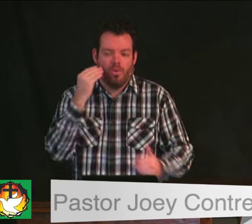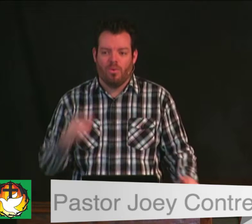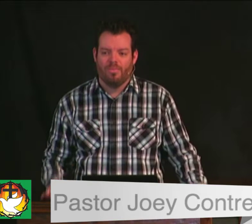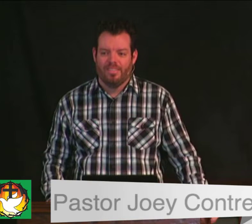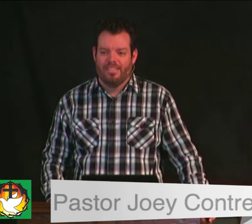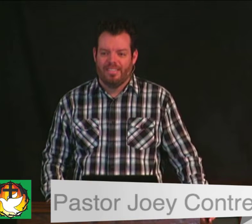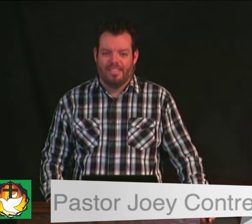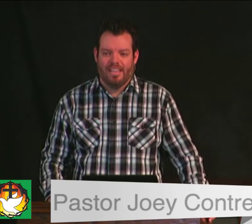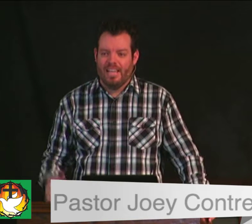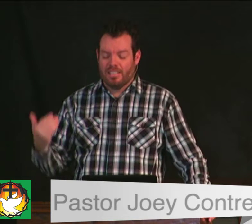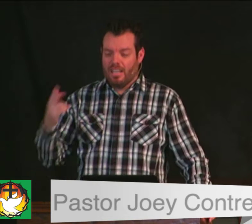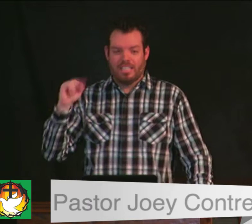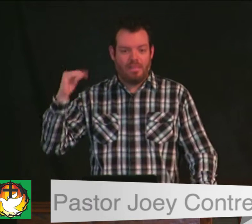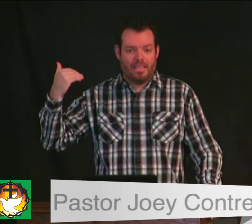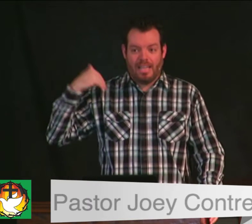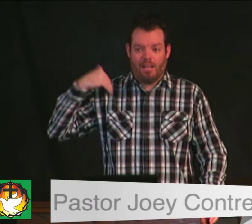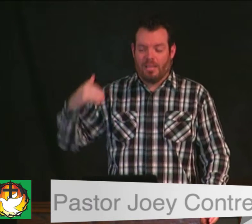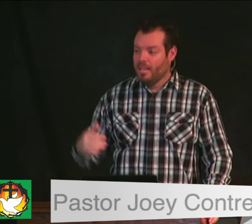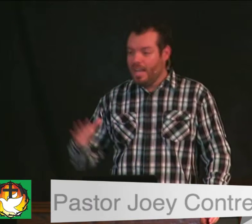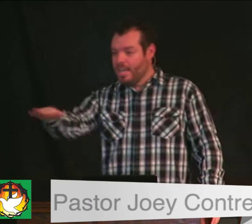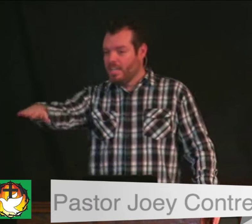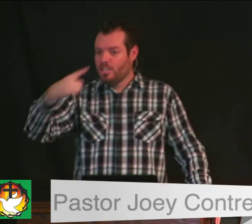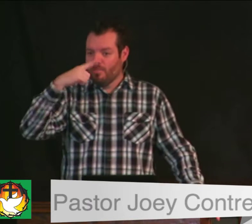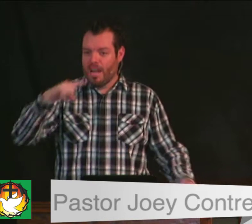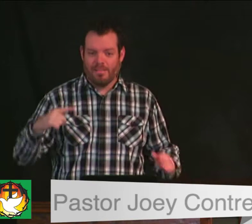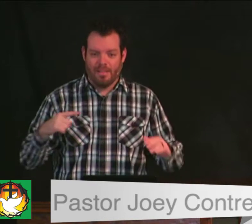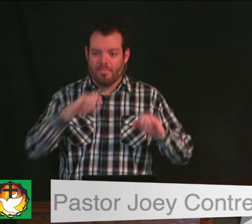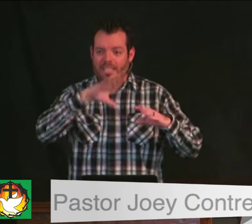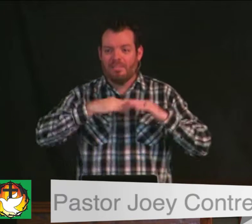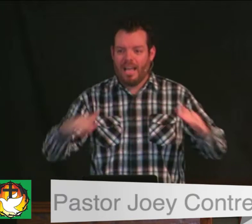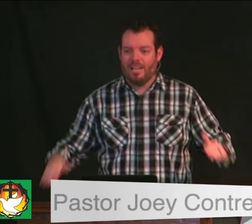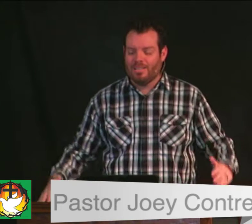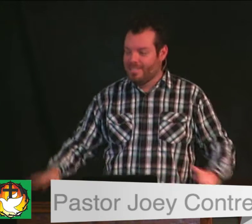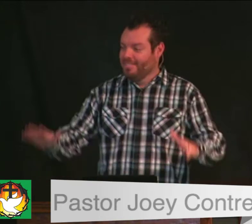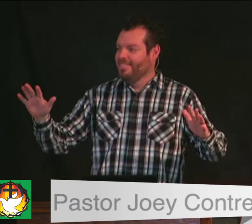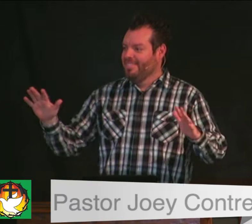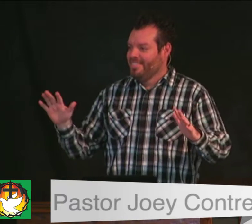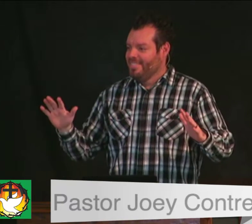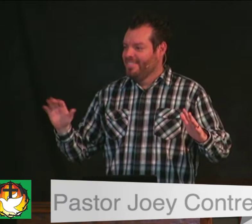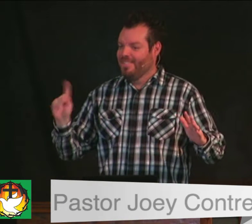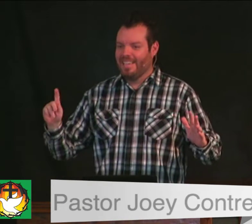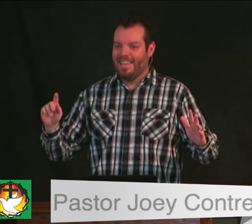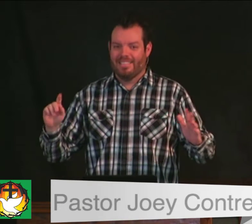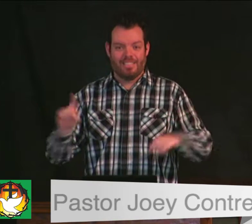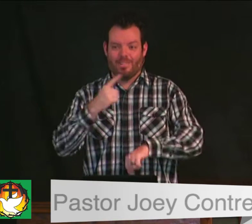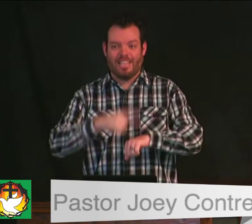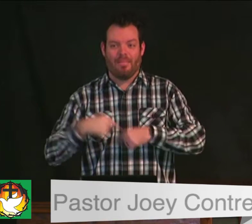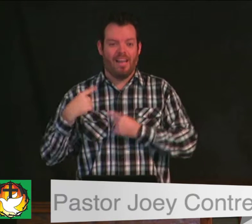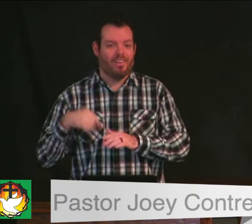home. And he just unexpectedly tapped me. Hey, do you mind blessing my house? Okay, it's the first time I ever gone